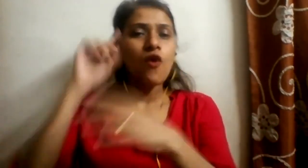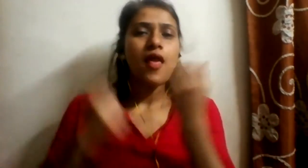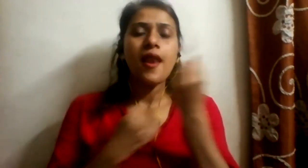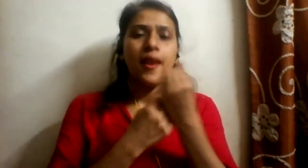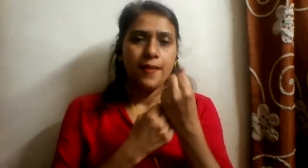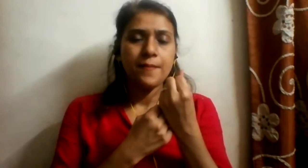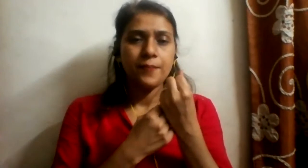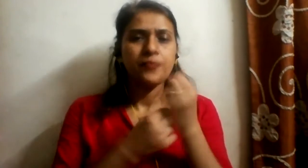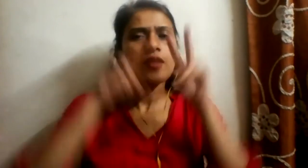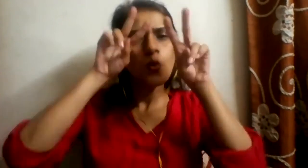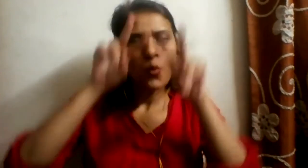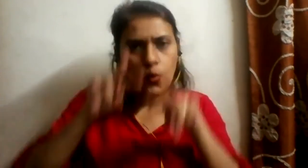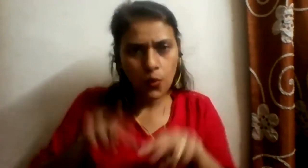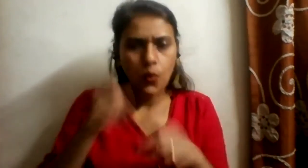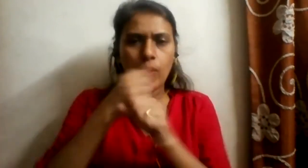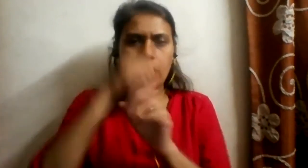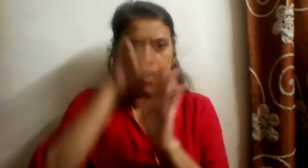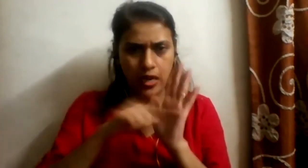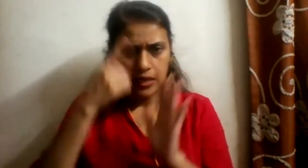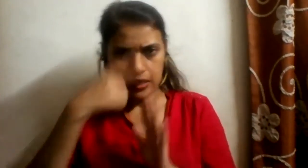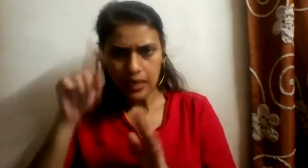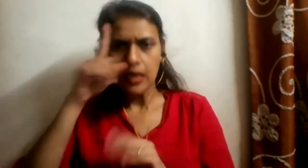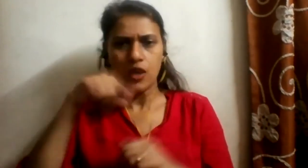those guidelines so that their guidelines are in right earnest and are